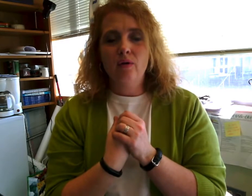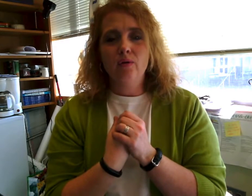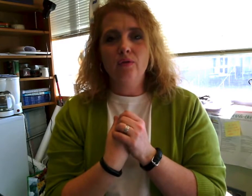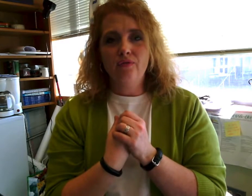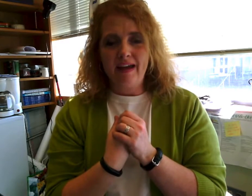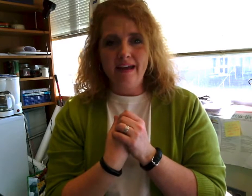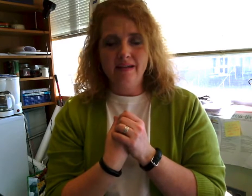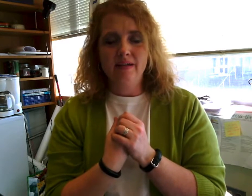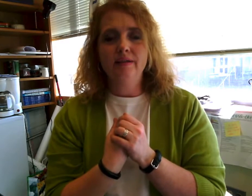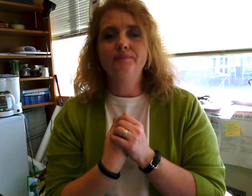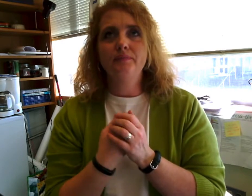Blackout or faint.